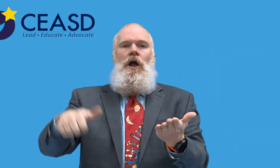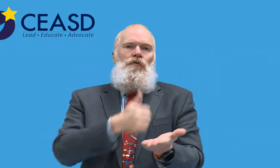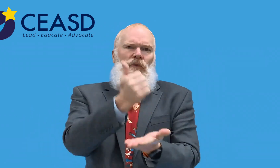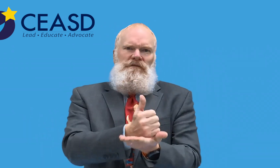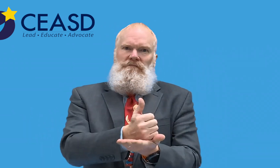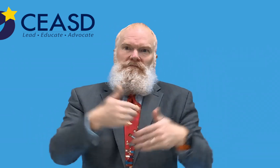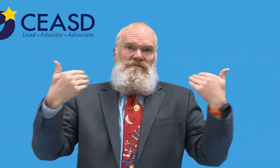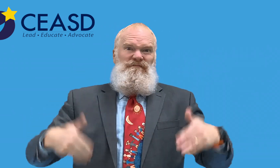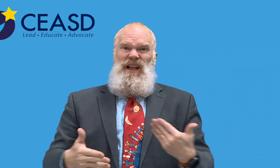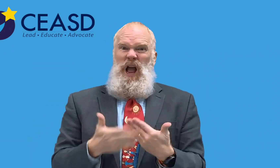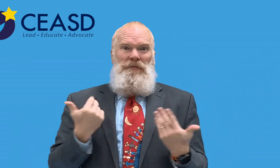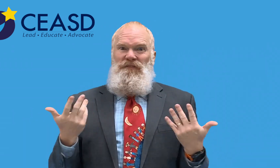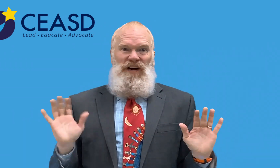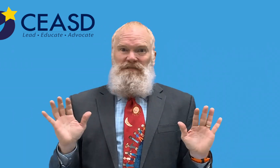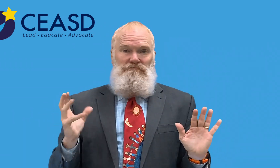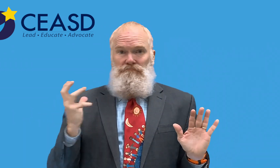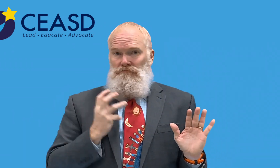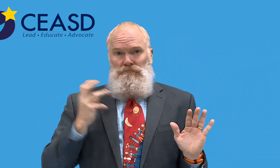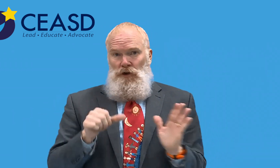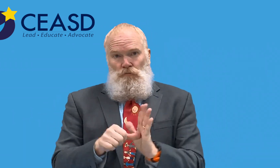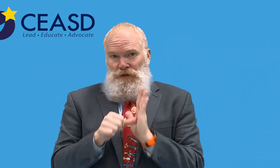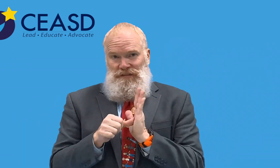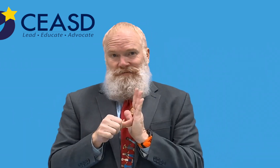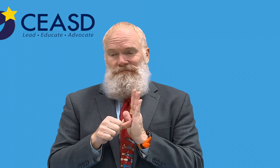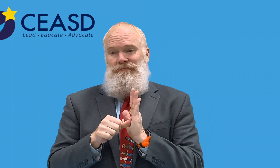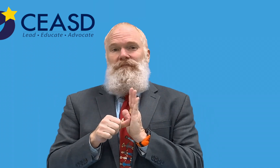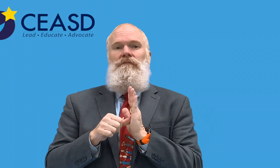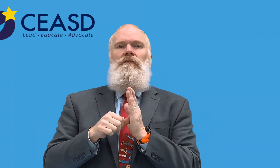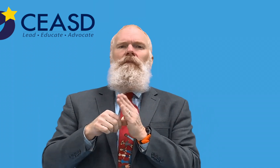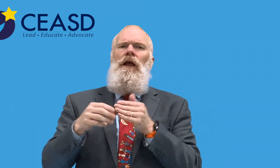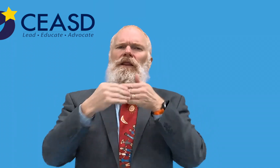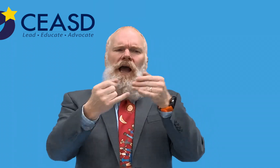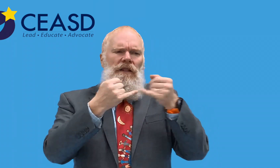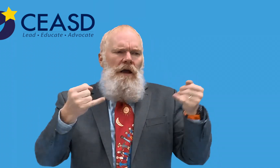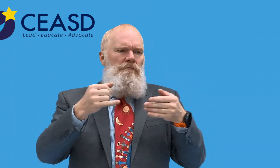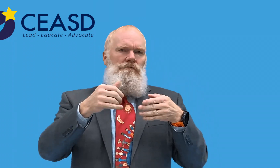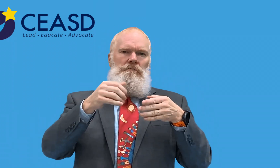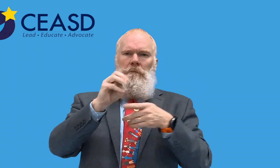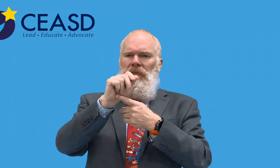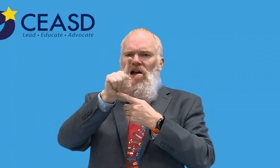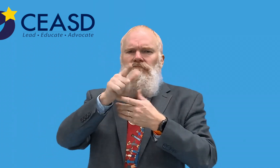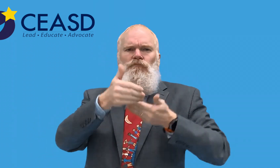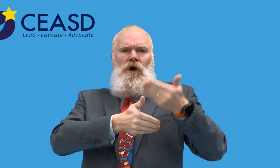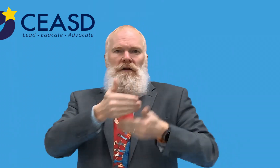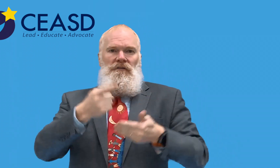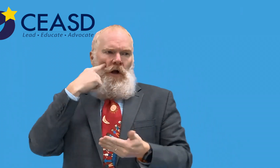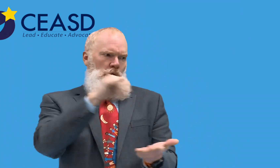Moving on, our strategic planning item B has to do with accreditation. Amazingly enough, this task is nearing its completion,